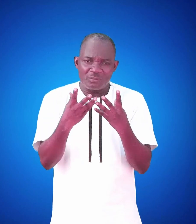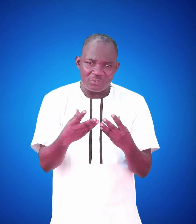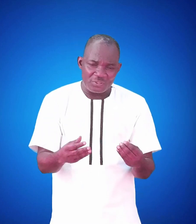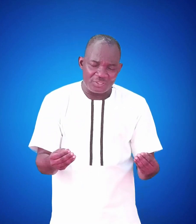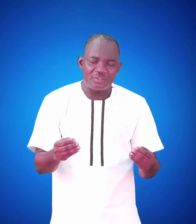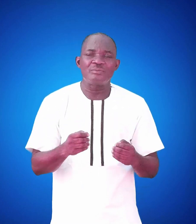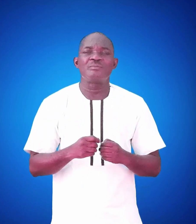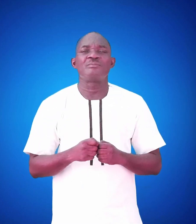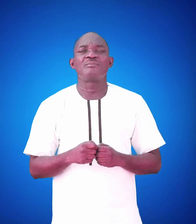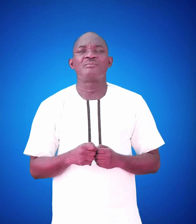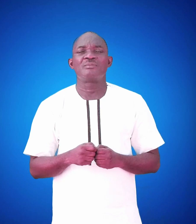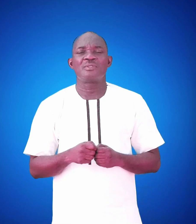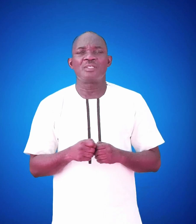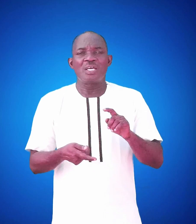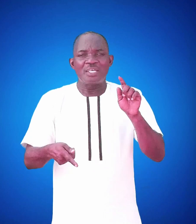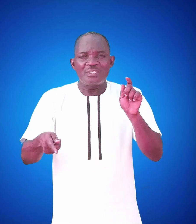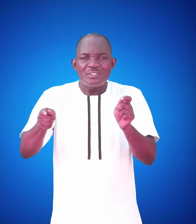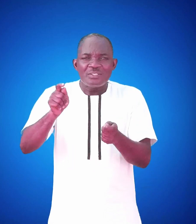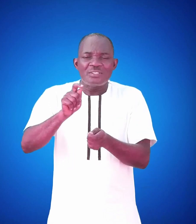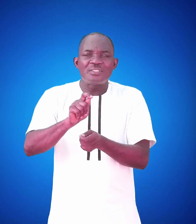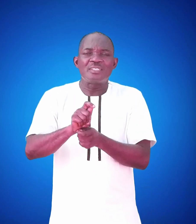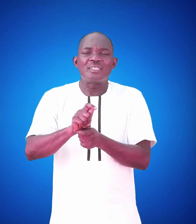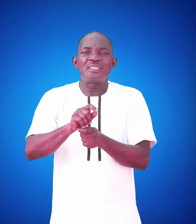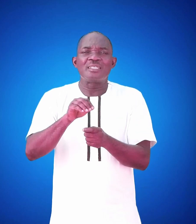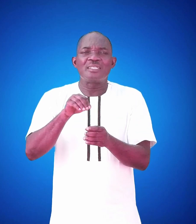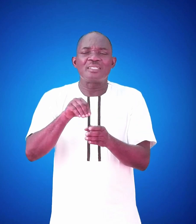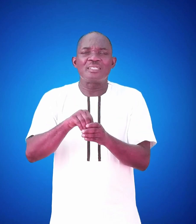resolution, change in